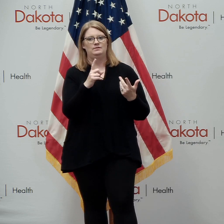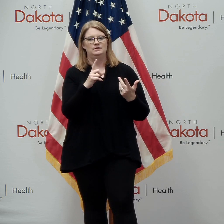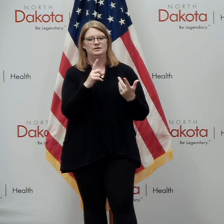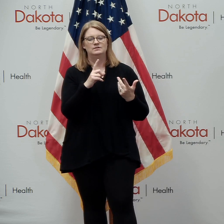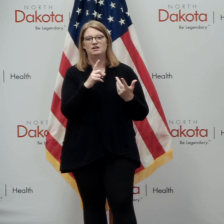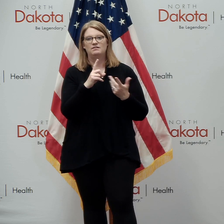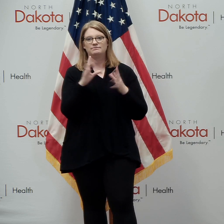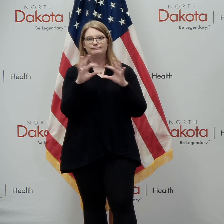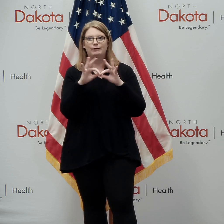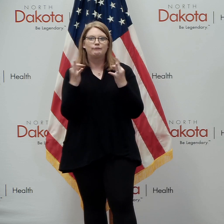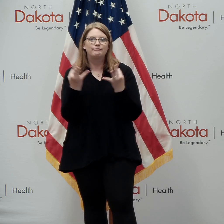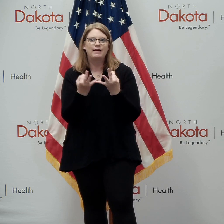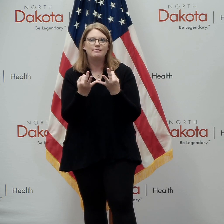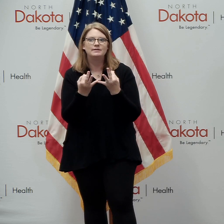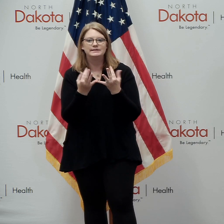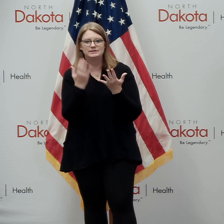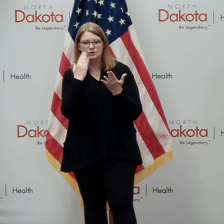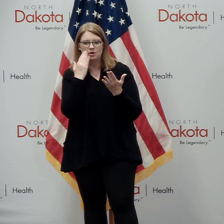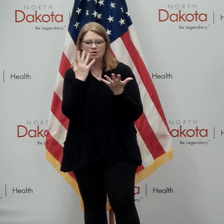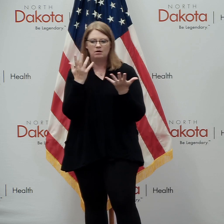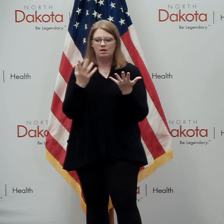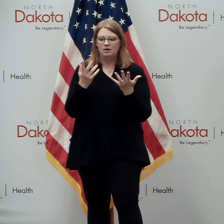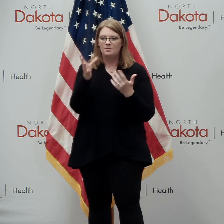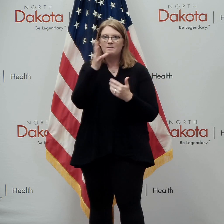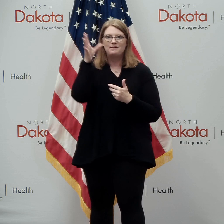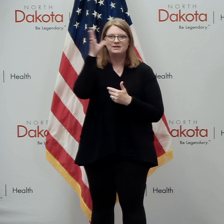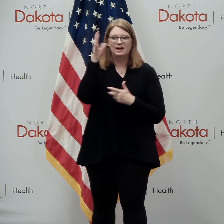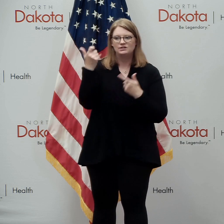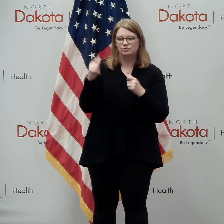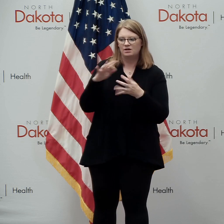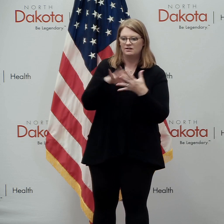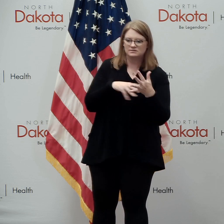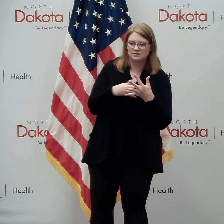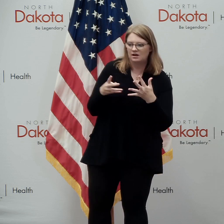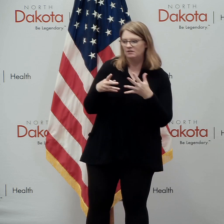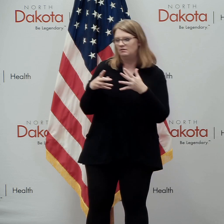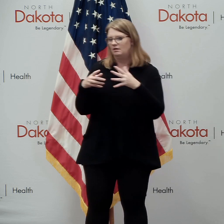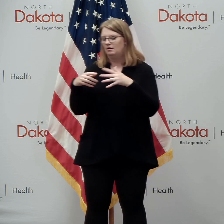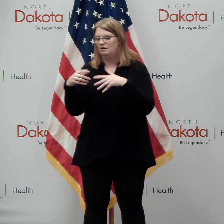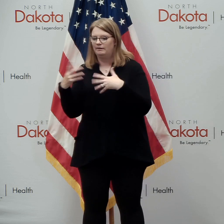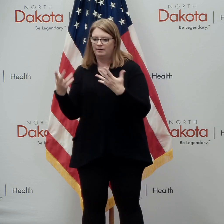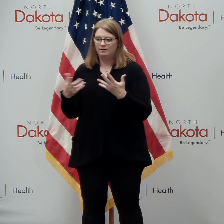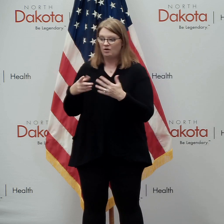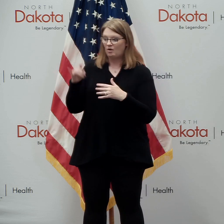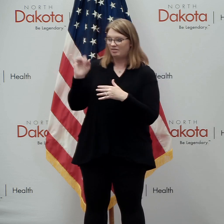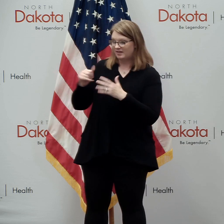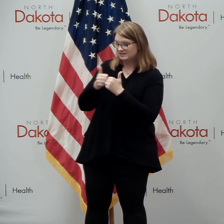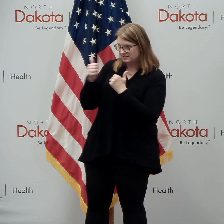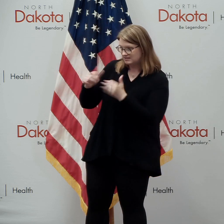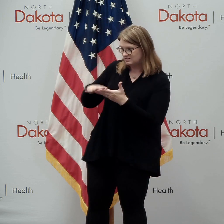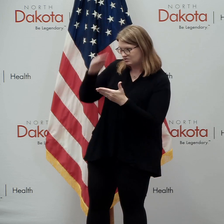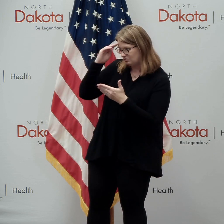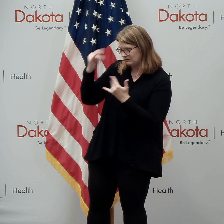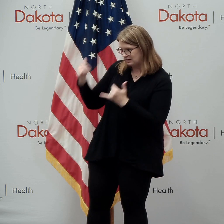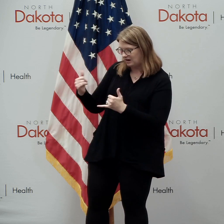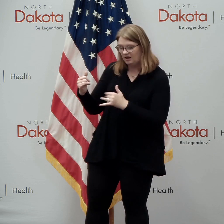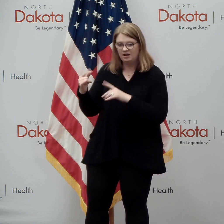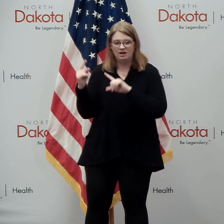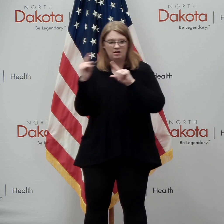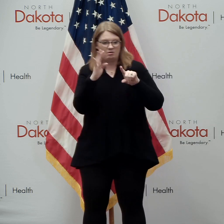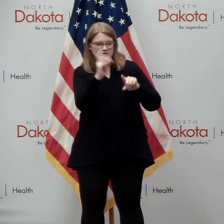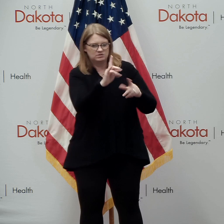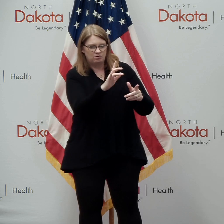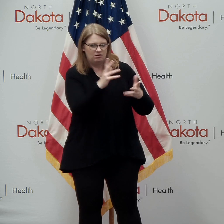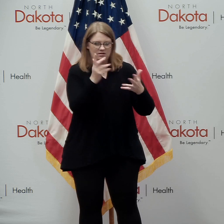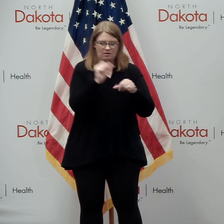other family members that are trying to juggle jobs and schedules and hybrids, et cetera. We want to try to keep moving our state towards having